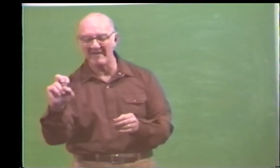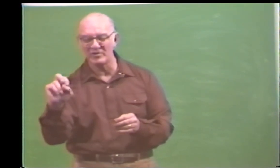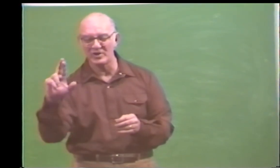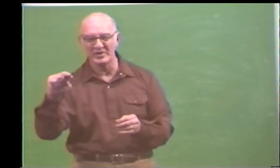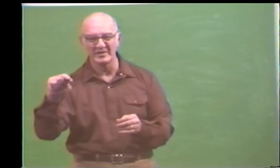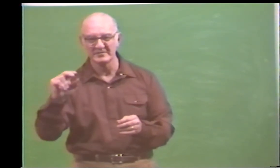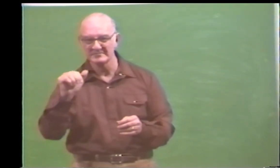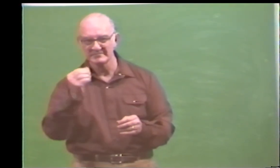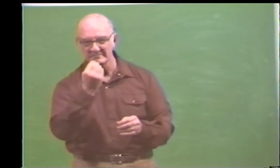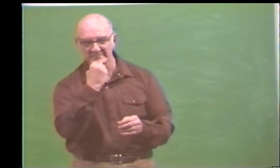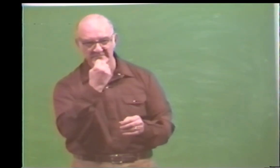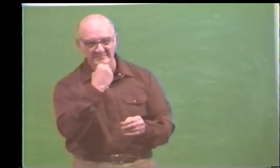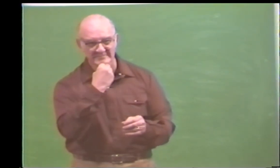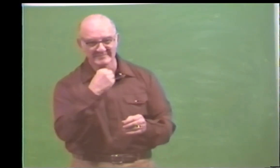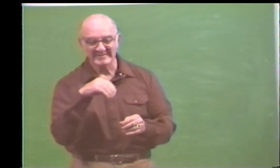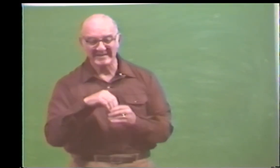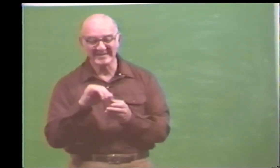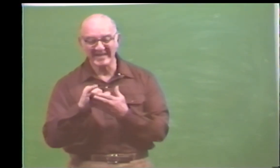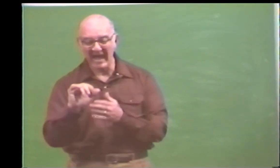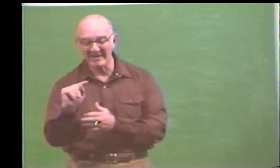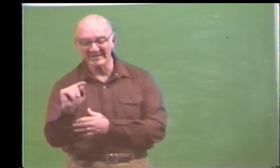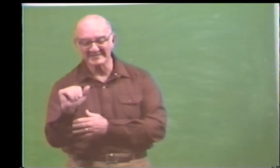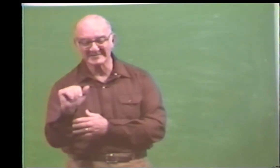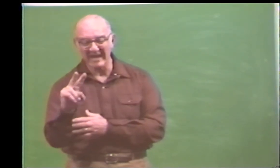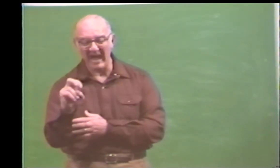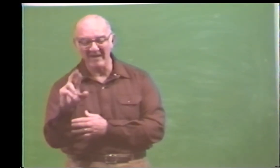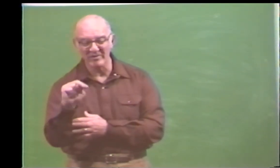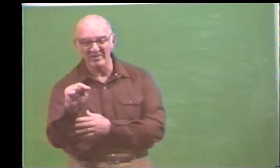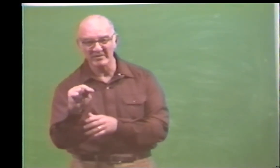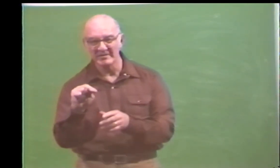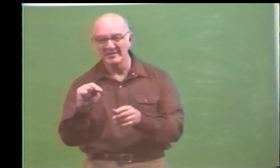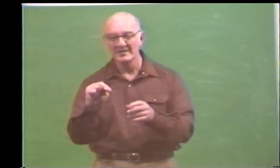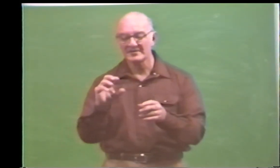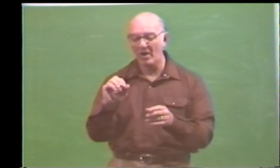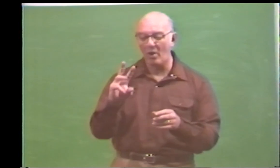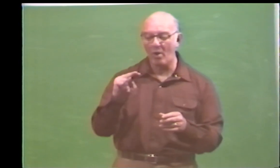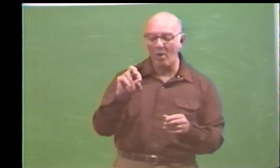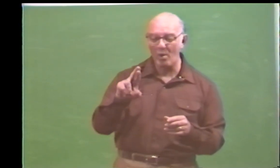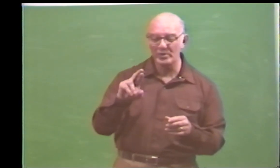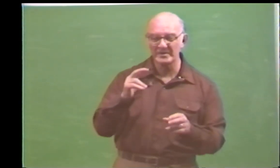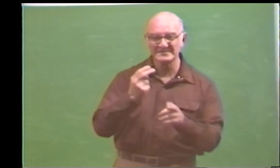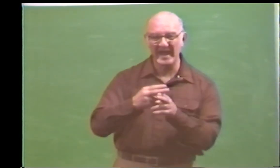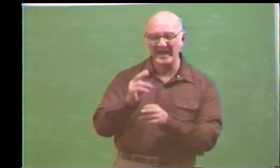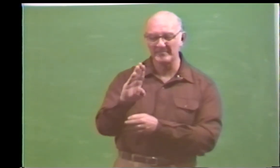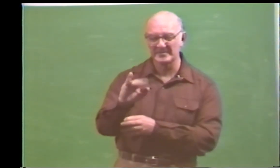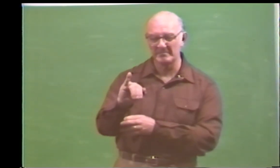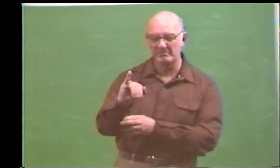tavern. In that tavern, the owner is named